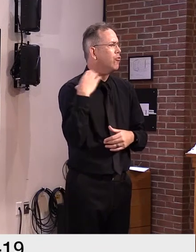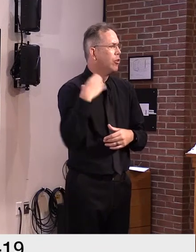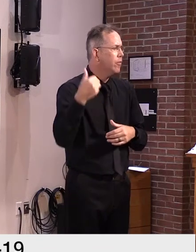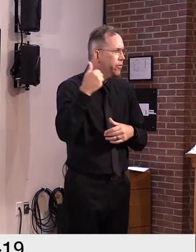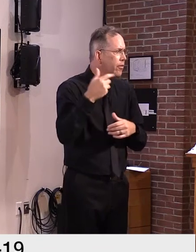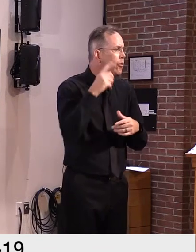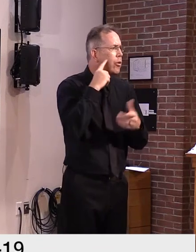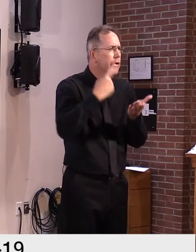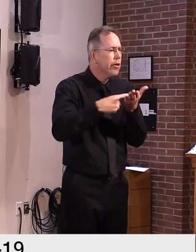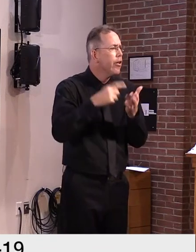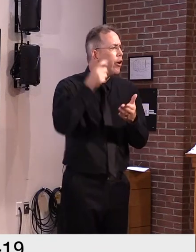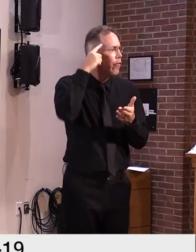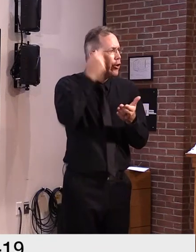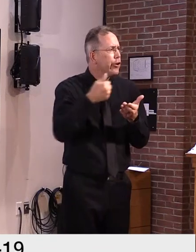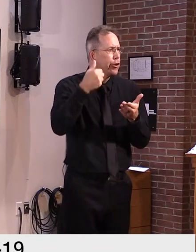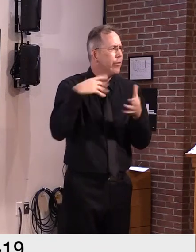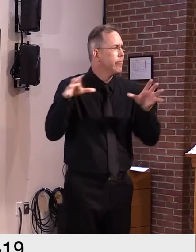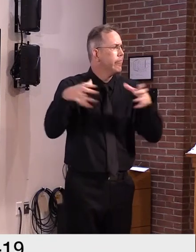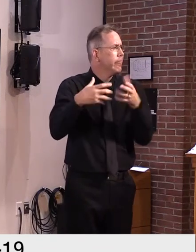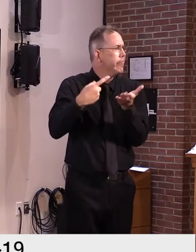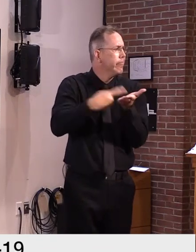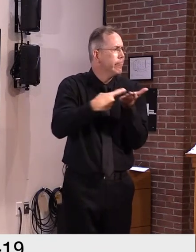It's shortly, but I don't know when it is.